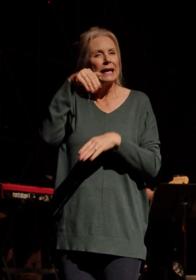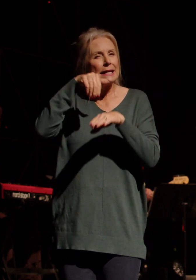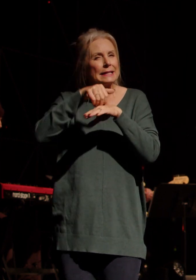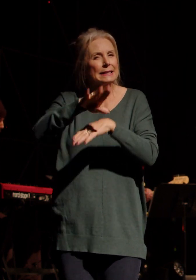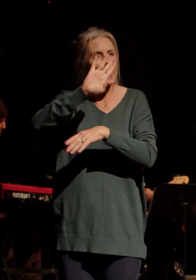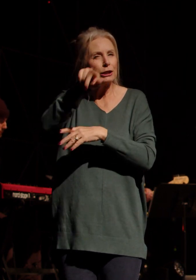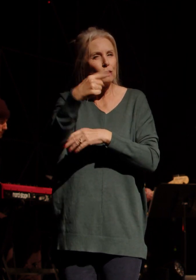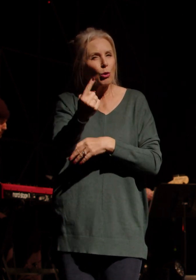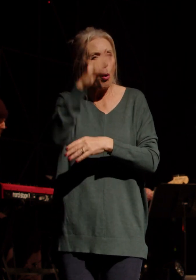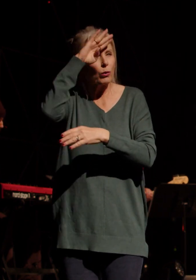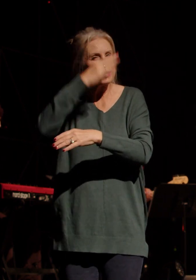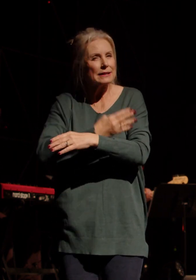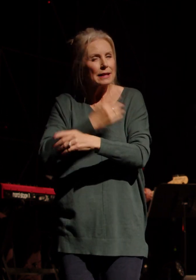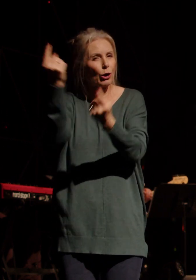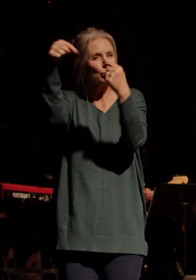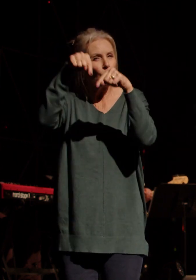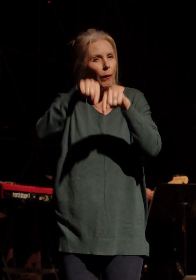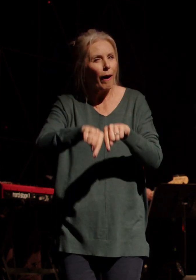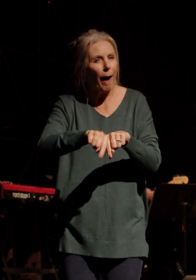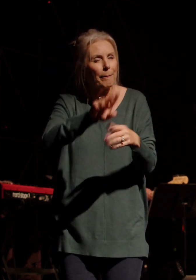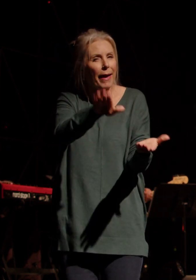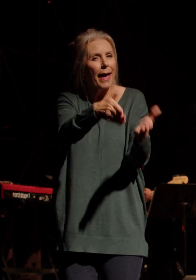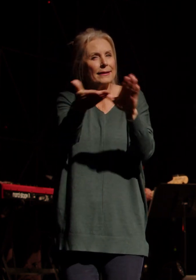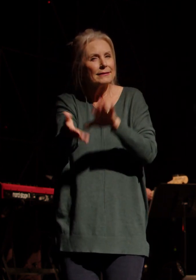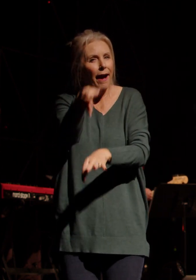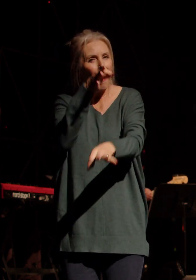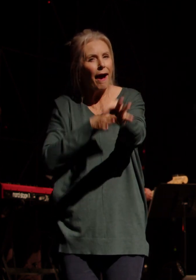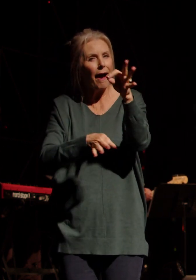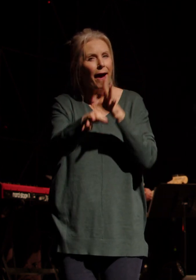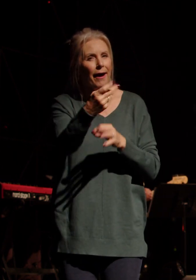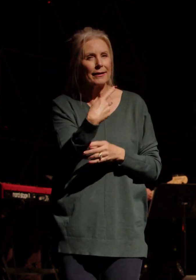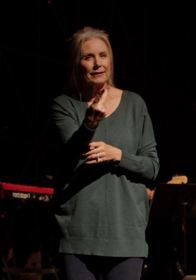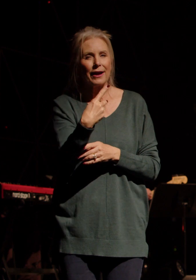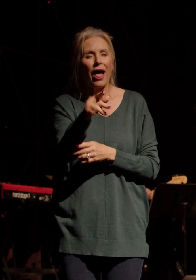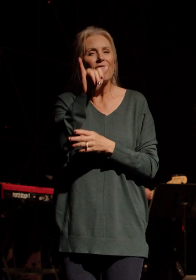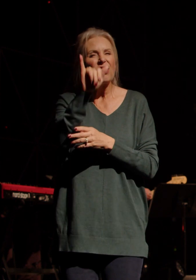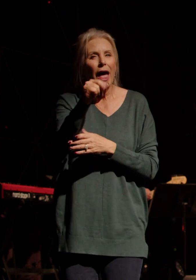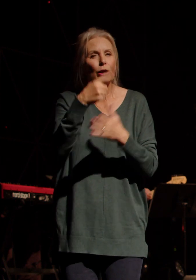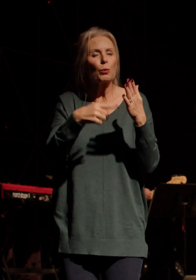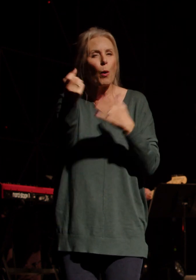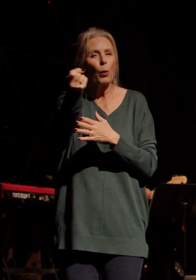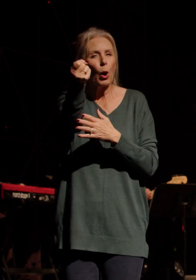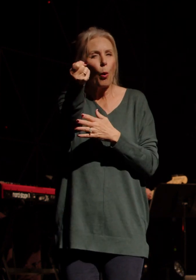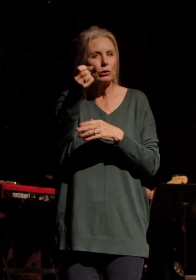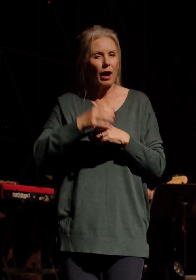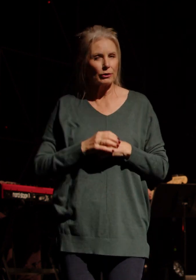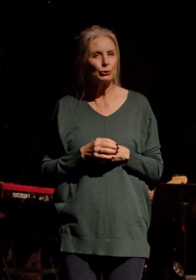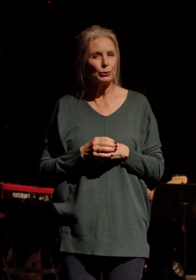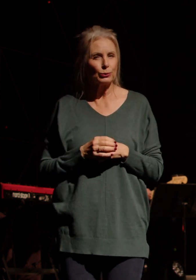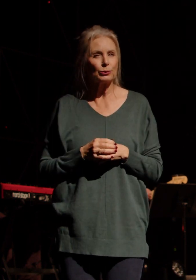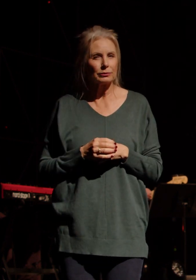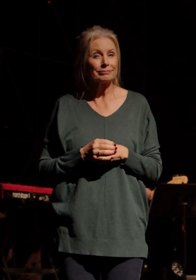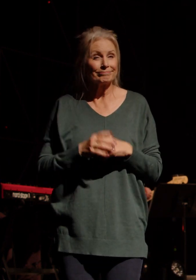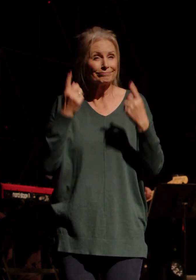to come and die in our place. This is what we hold on to, church. Listen to this.